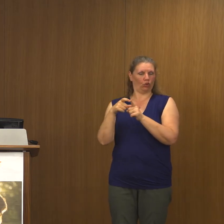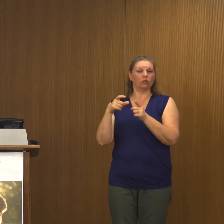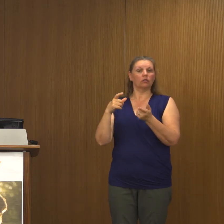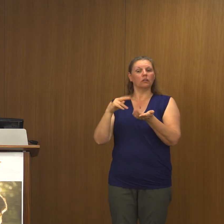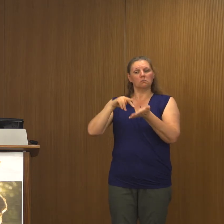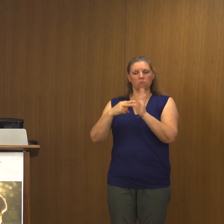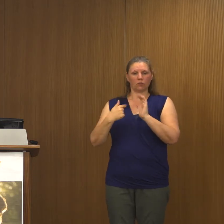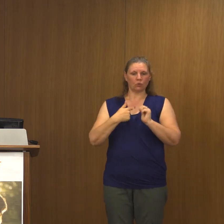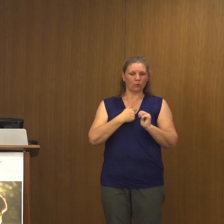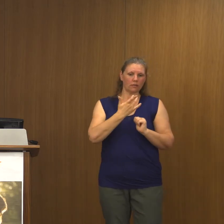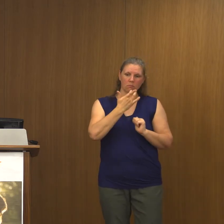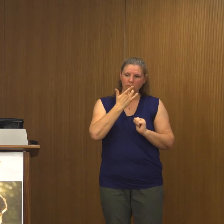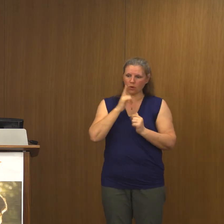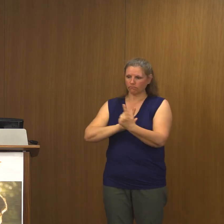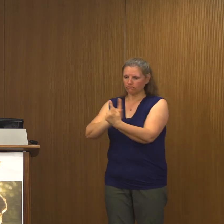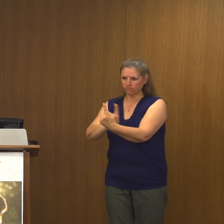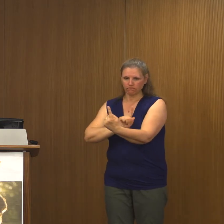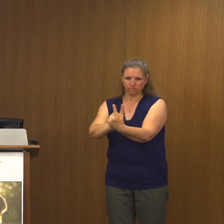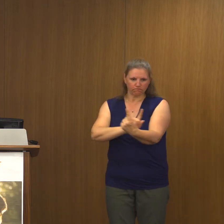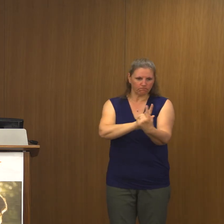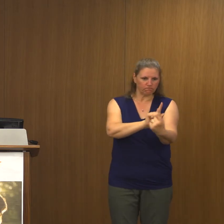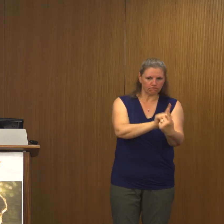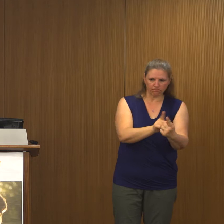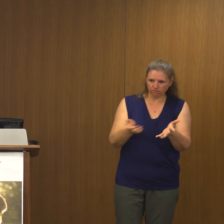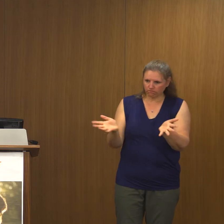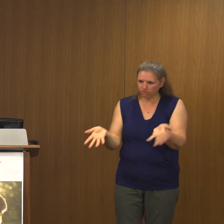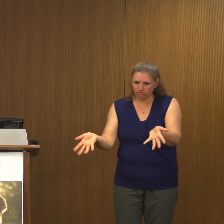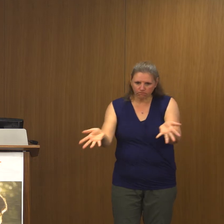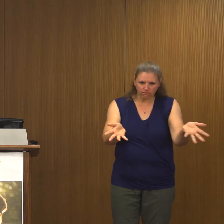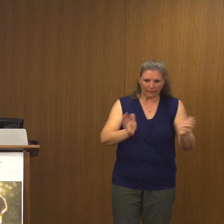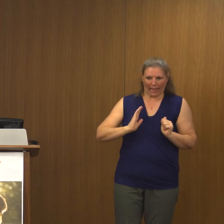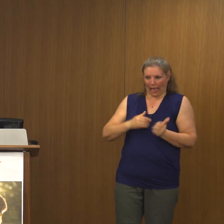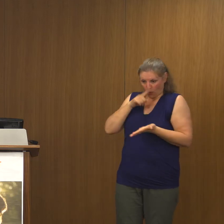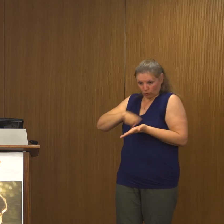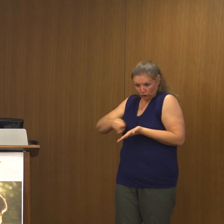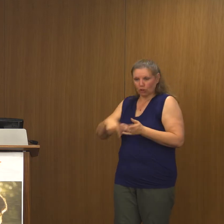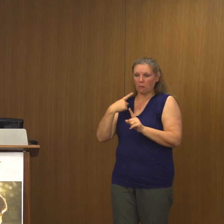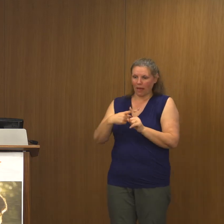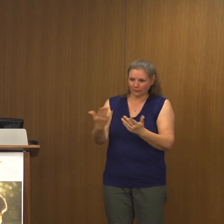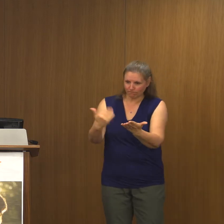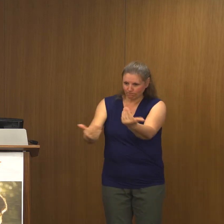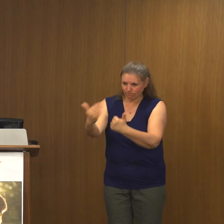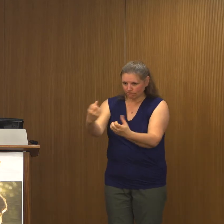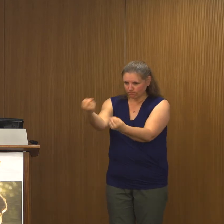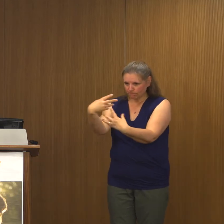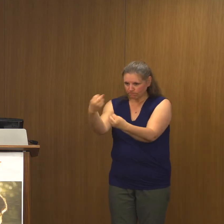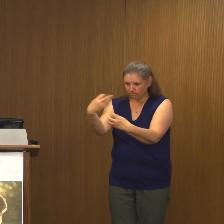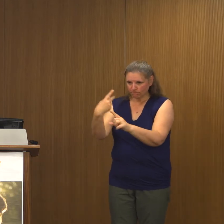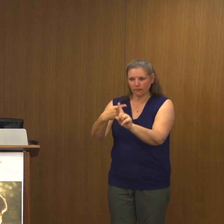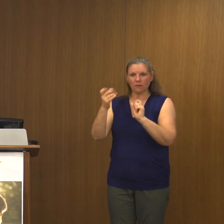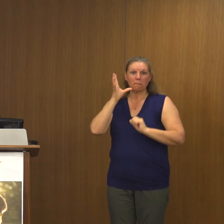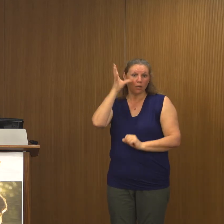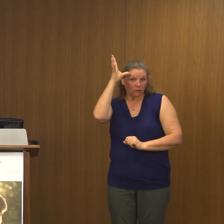people, different stakeholders about the research we produce, but also engage in dialogue with parents,